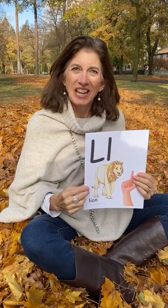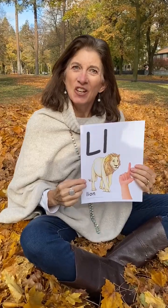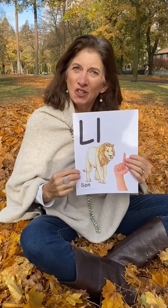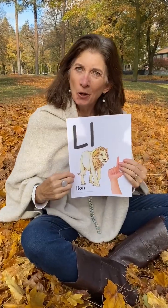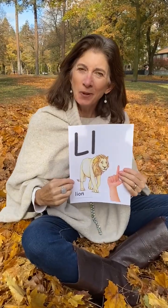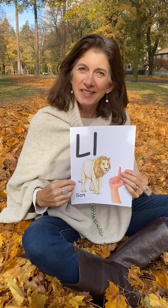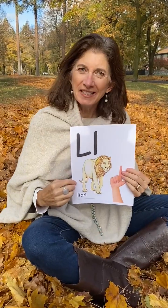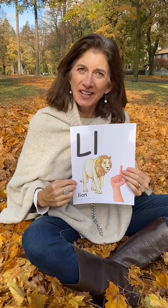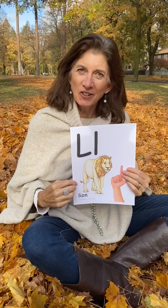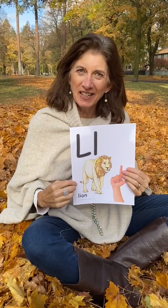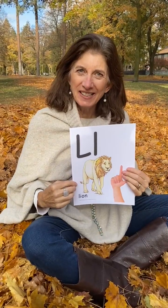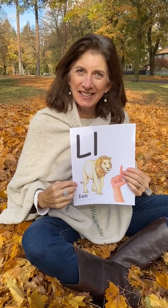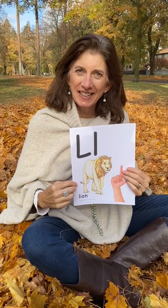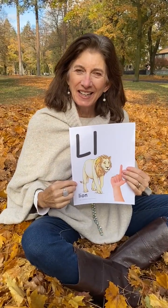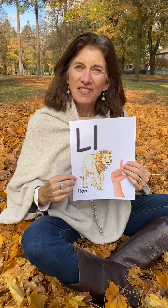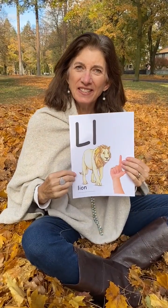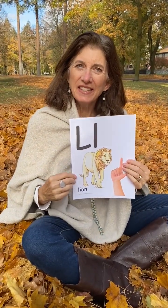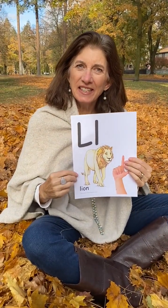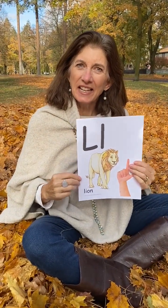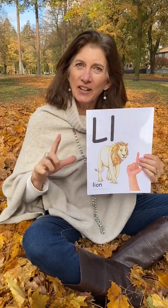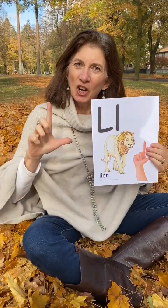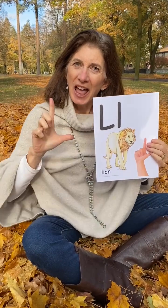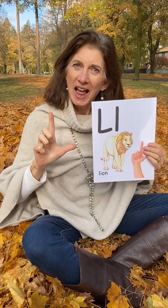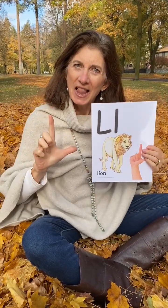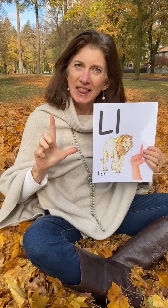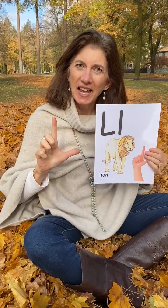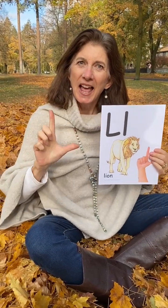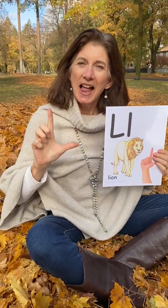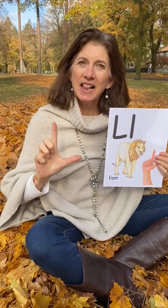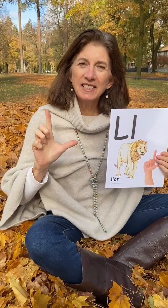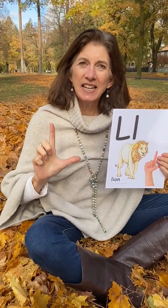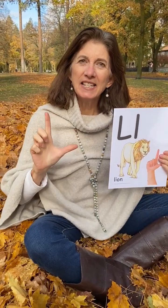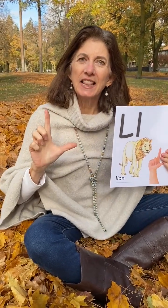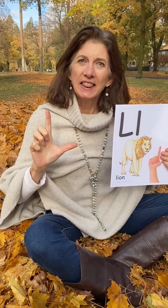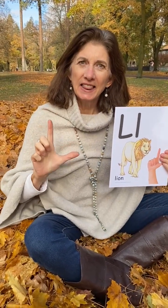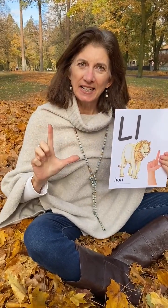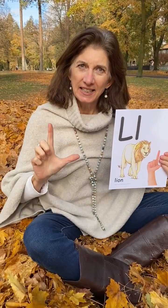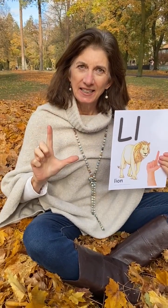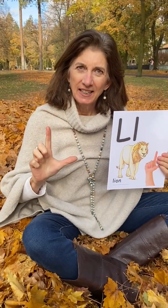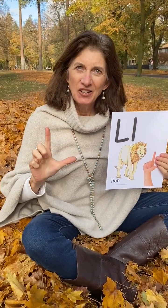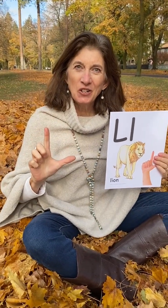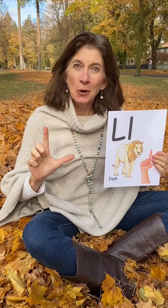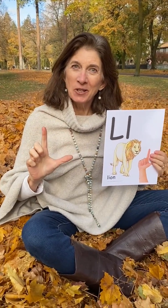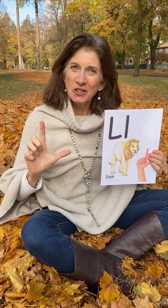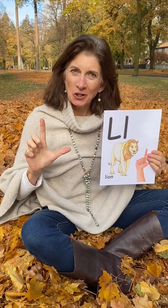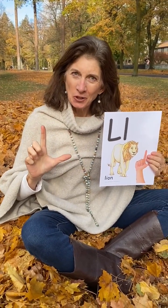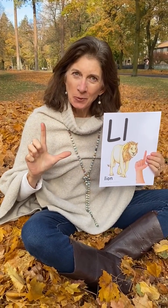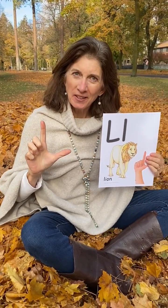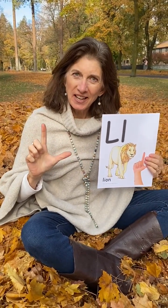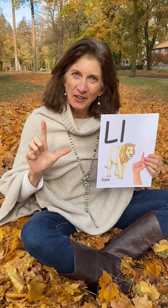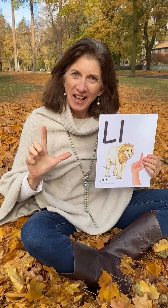Do you know what this letter is? This is the letter L. L says L. Do you know what starts with the letter